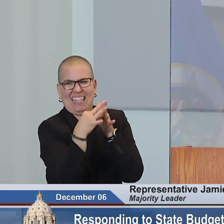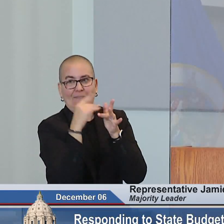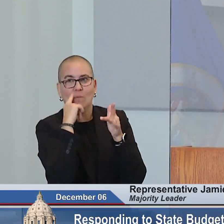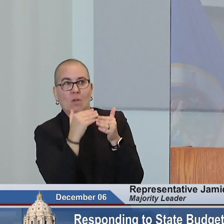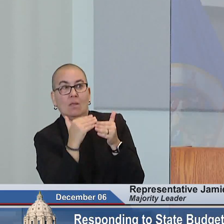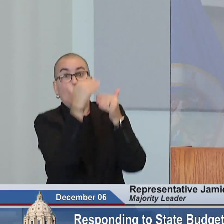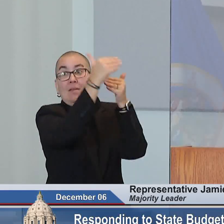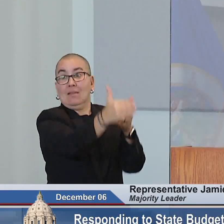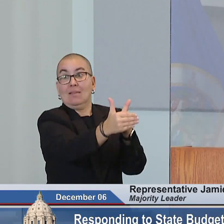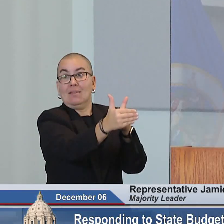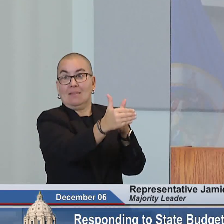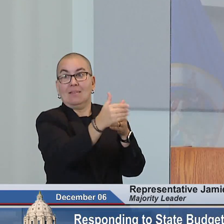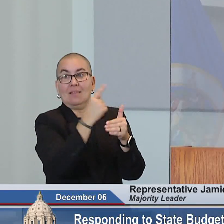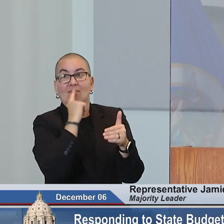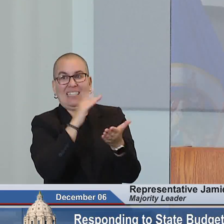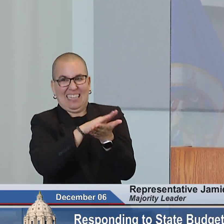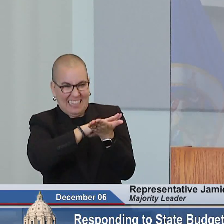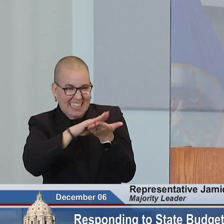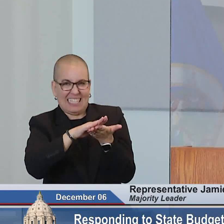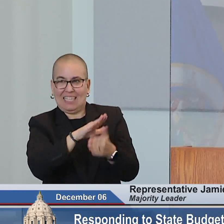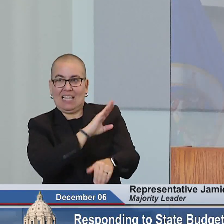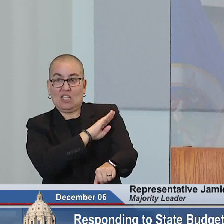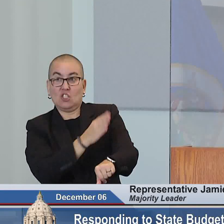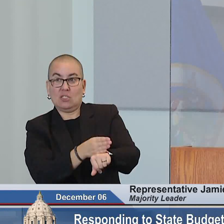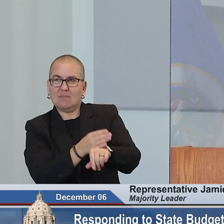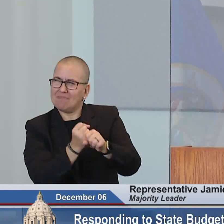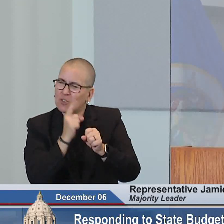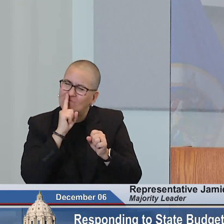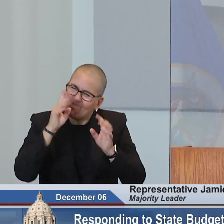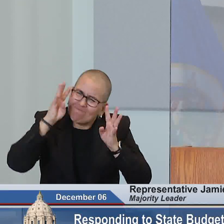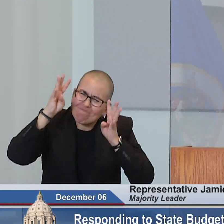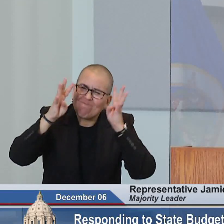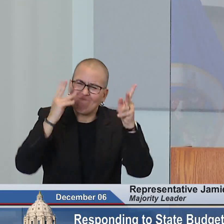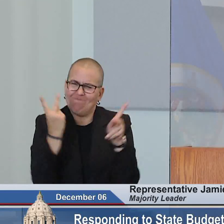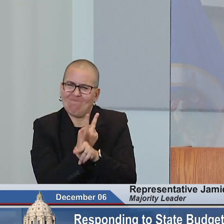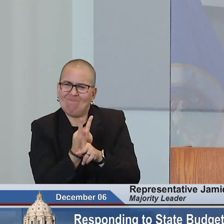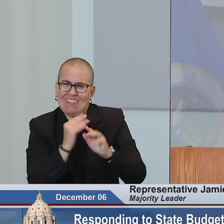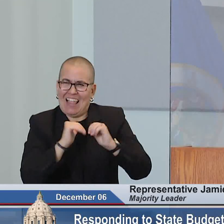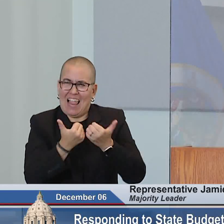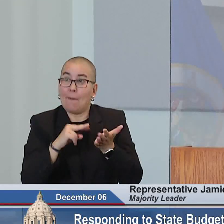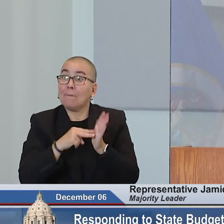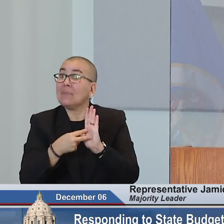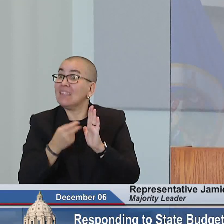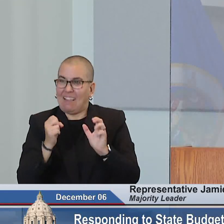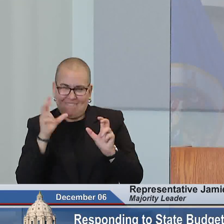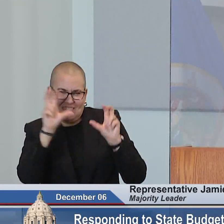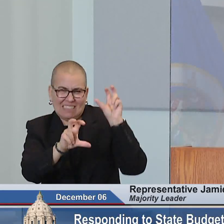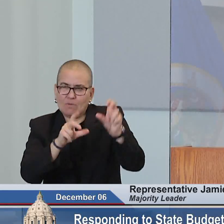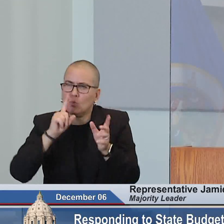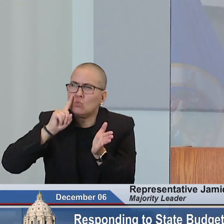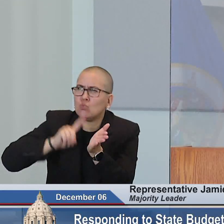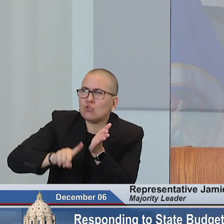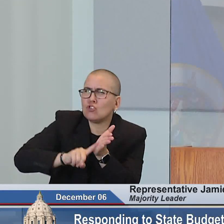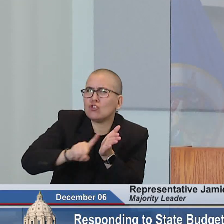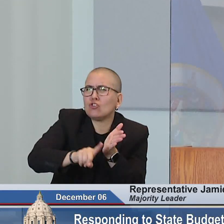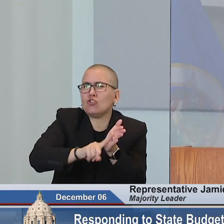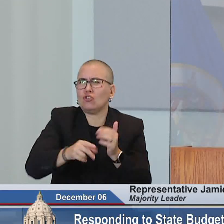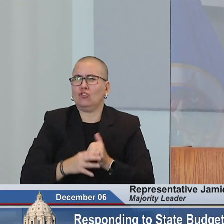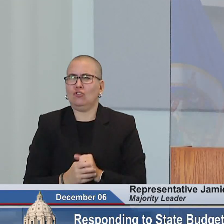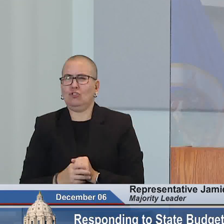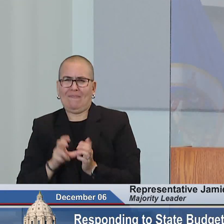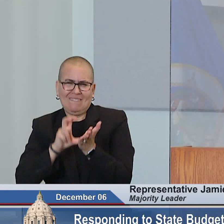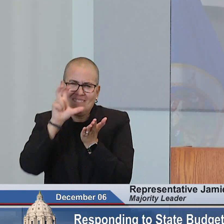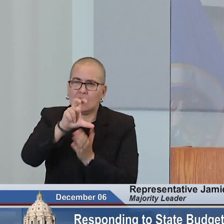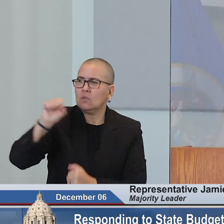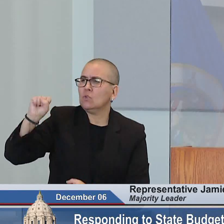the clean energy economy, we need to keep innovating as a state, and that means investing in research, that means investing in deployment of solar energy, means